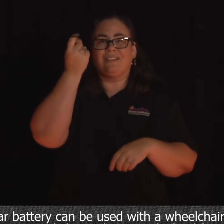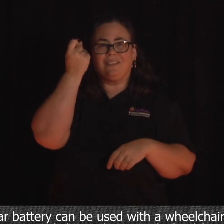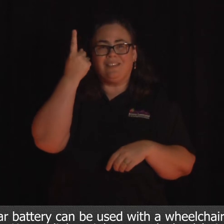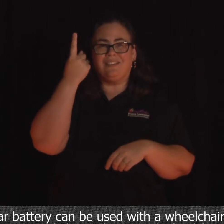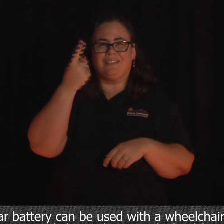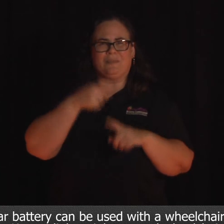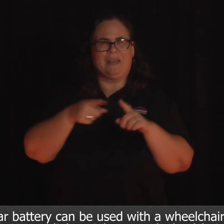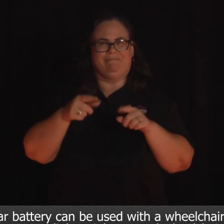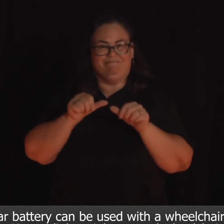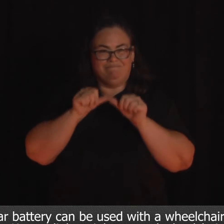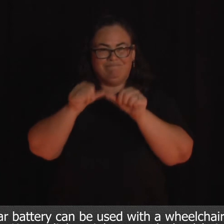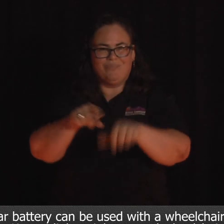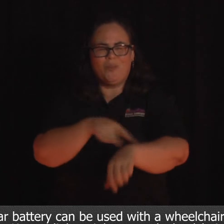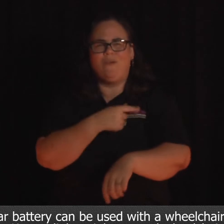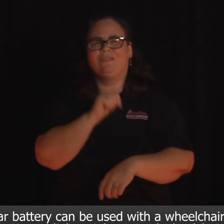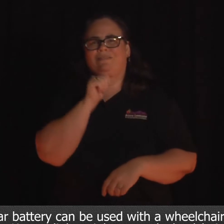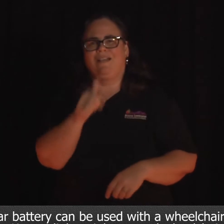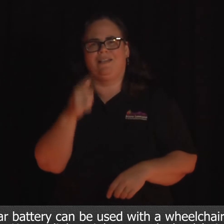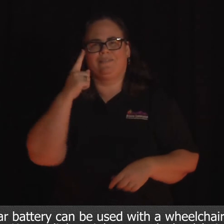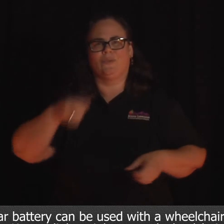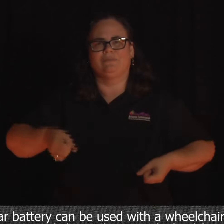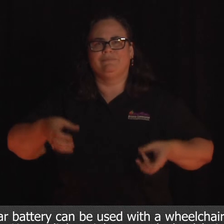but will not last as long.